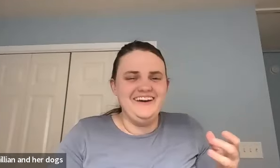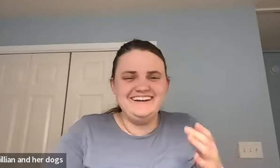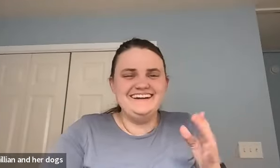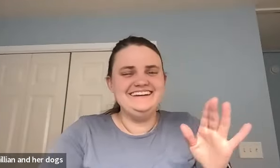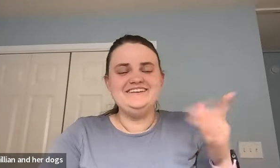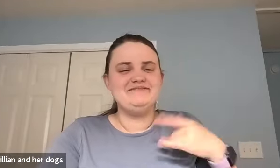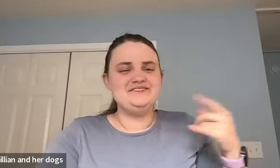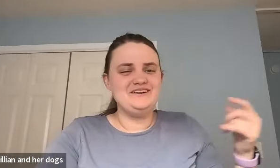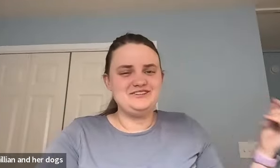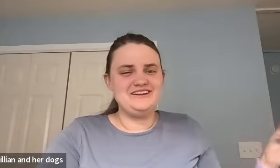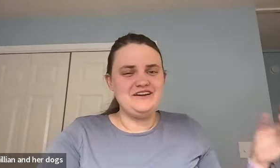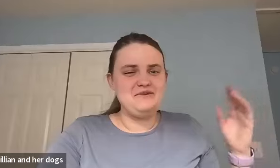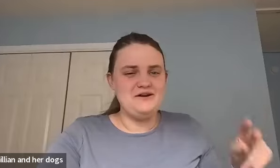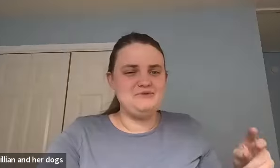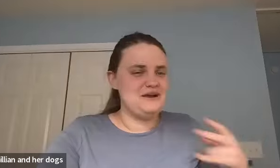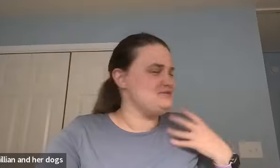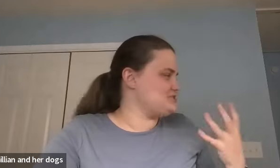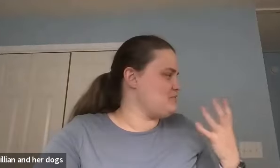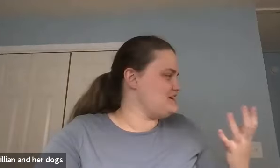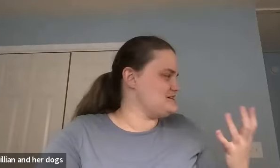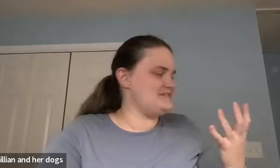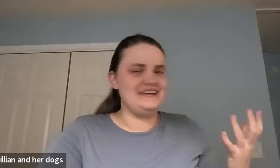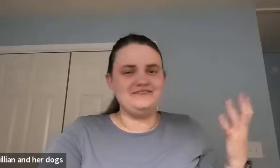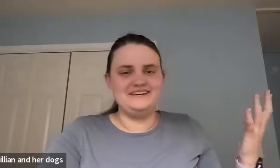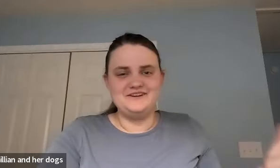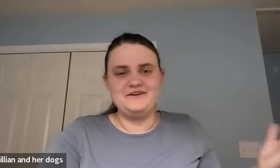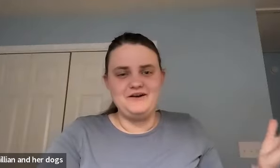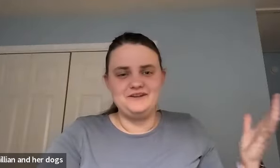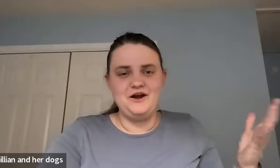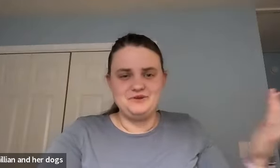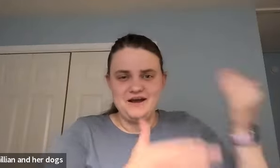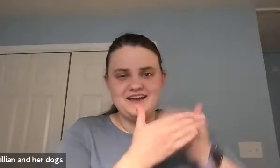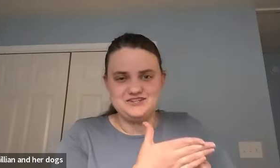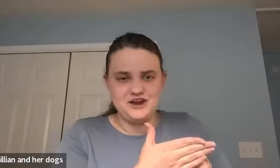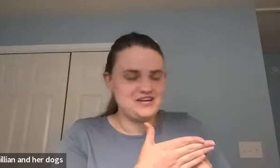Sorry, my dog's trying to grab cardboard. I was just watching him, seeing if he can figure out the cardboard behind the trash